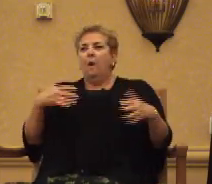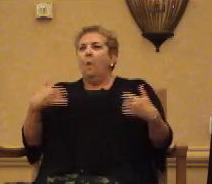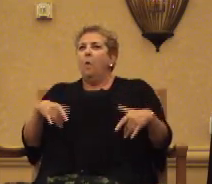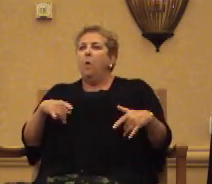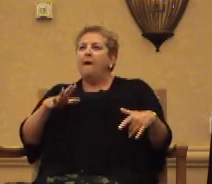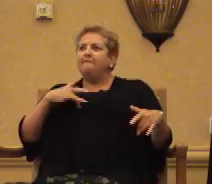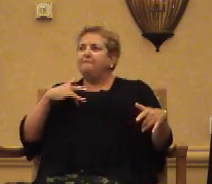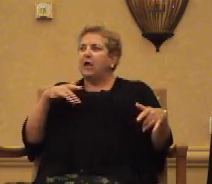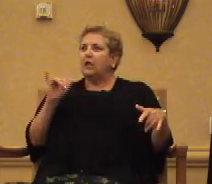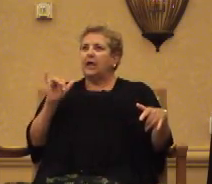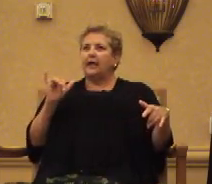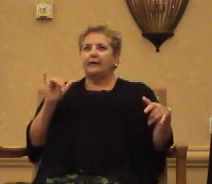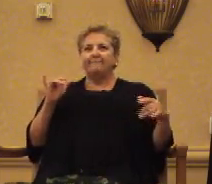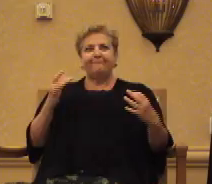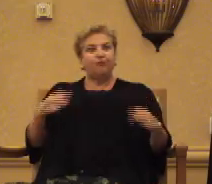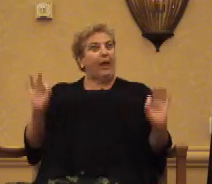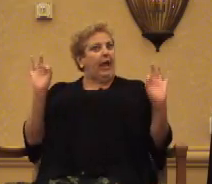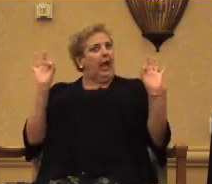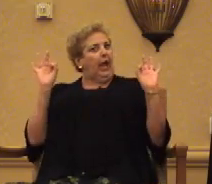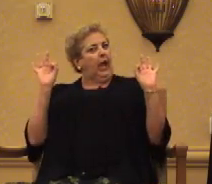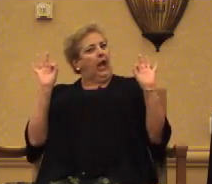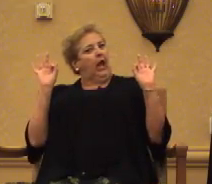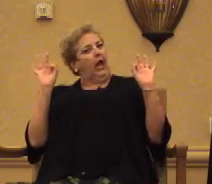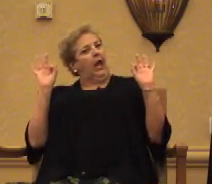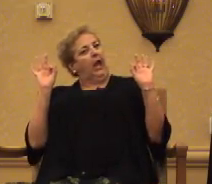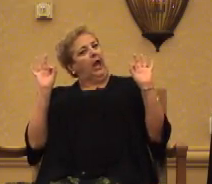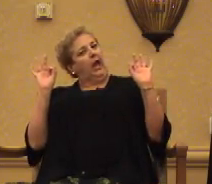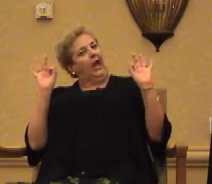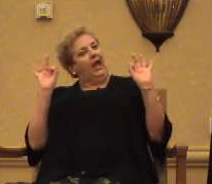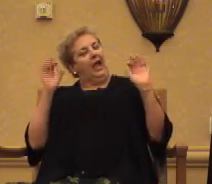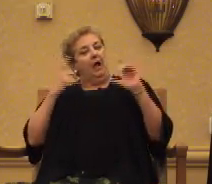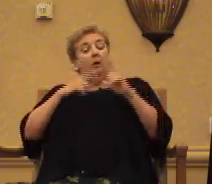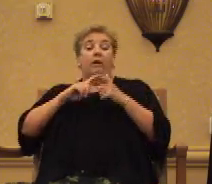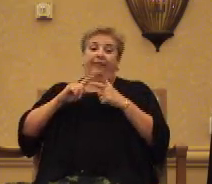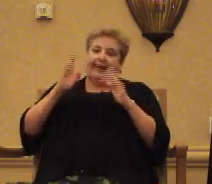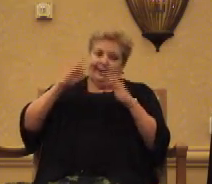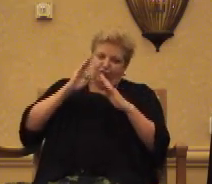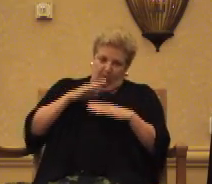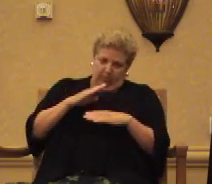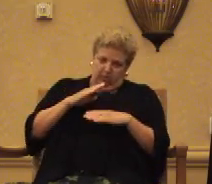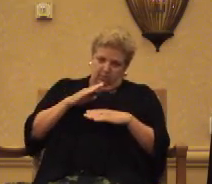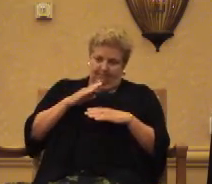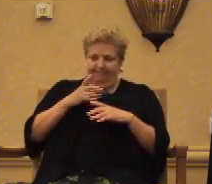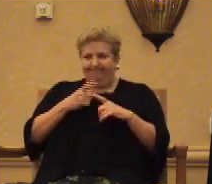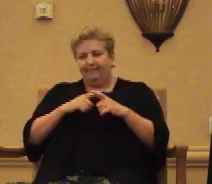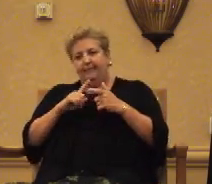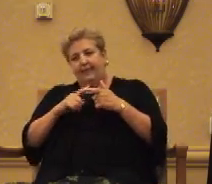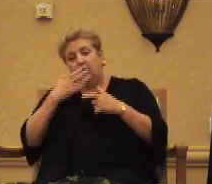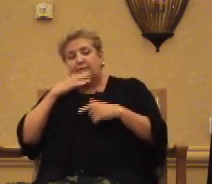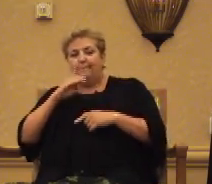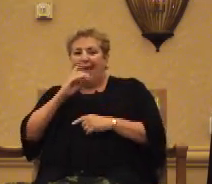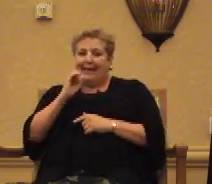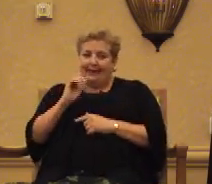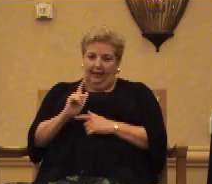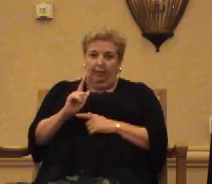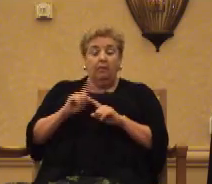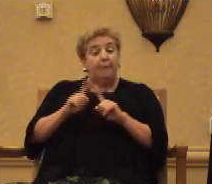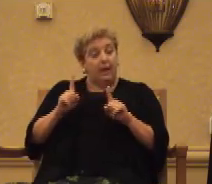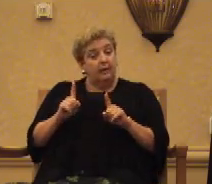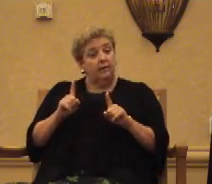of freedom in it. And then I got in trouble, and it was a bad deal. But unbeknownst to